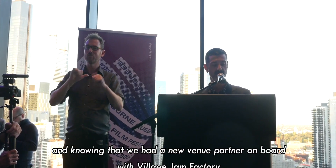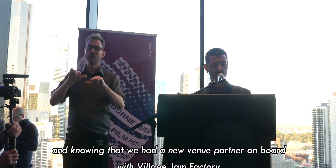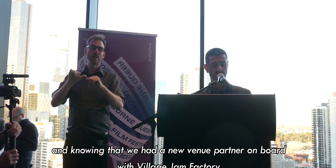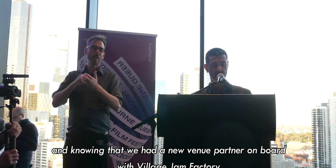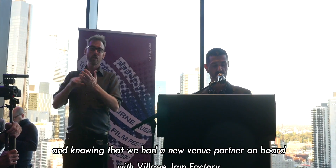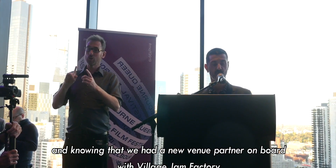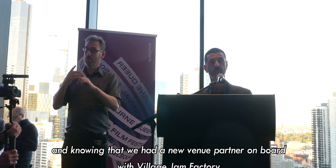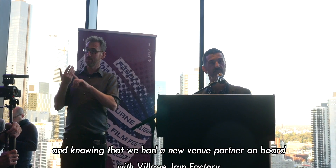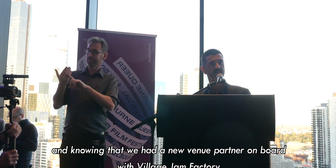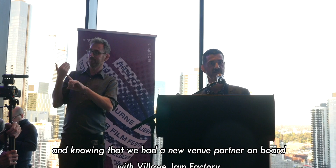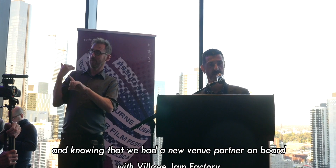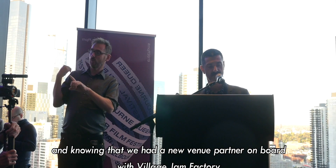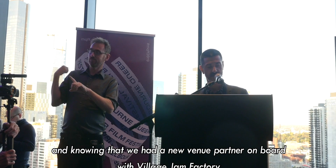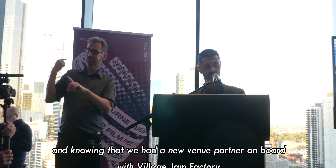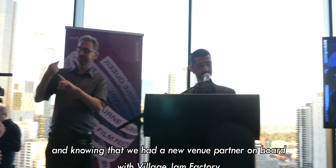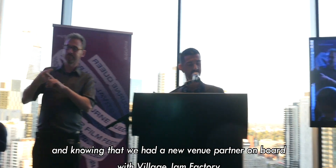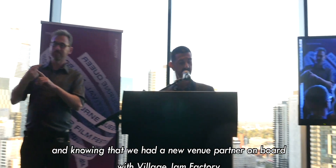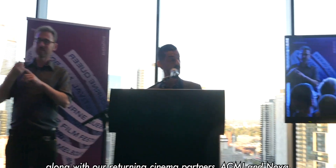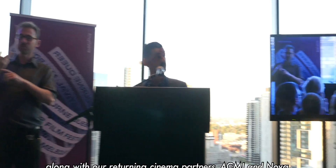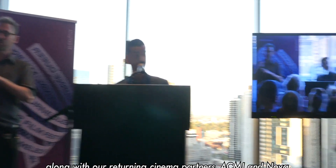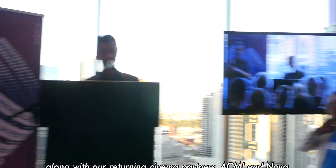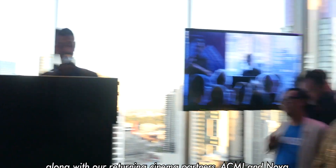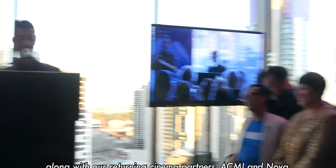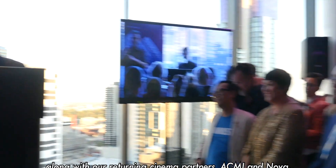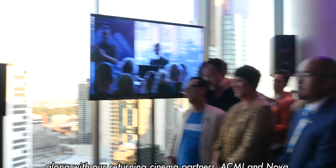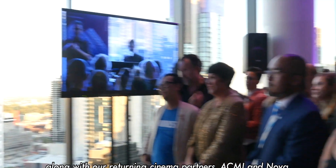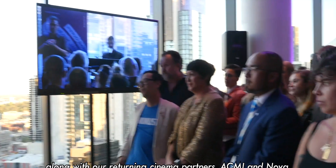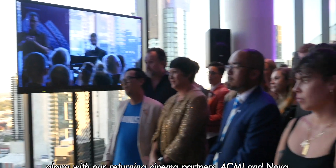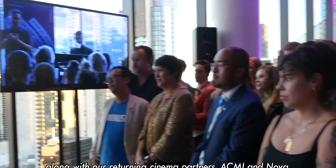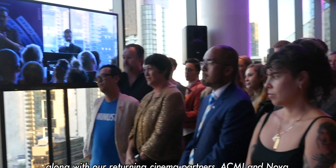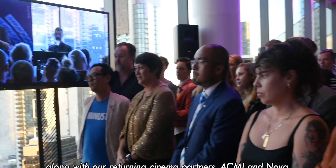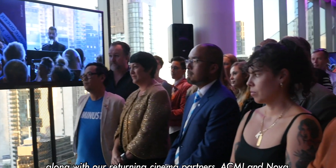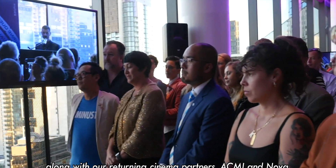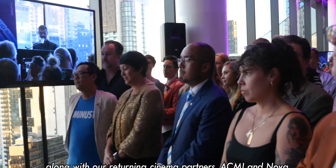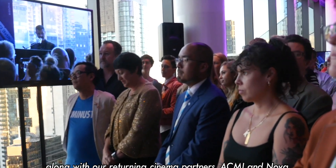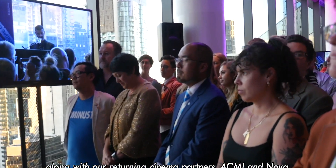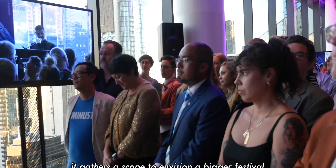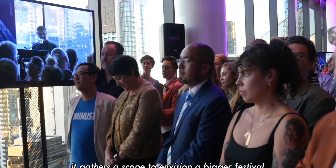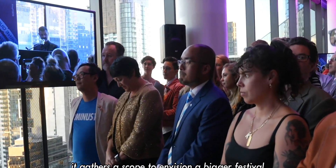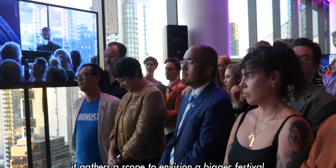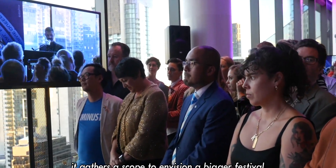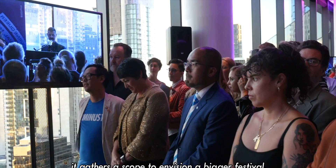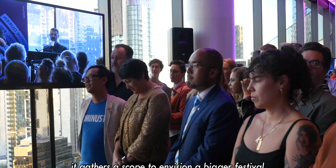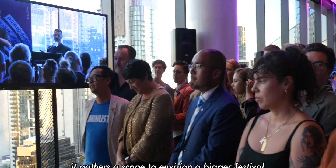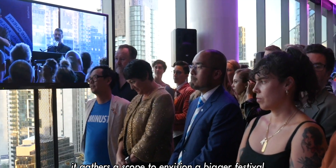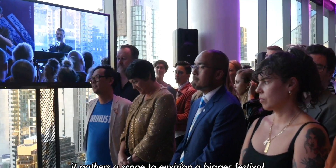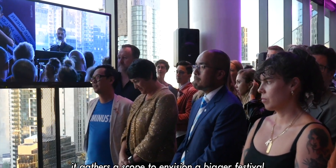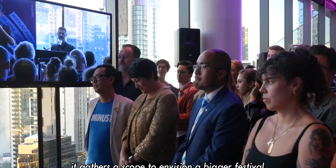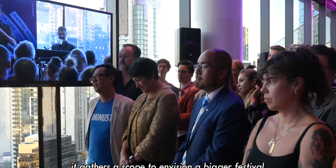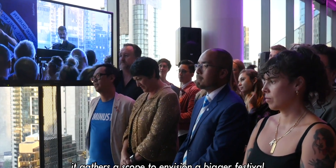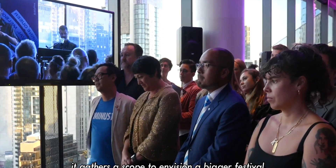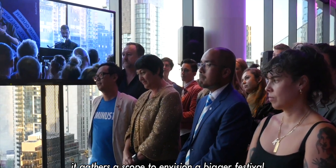a new venue partner on board with the Illustrious Jam Factory, along with our returning cinema partners Acme and Nova, it gave us the scope